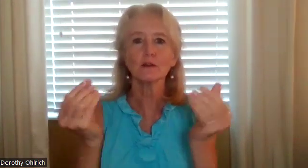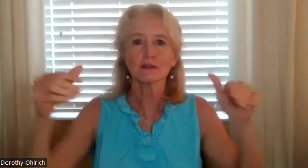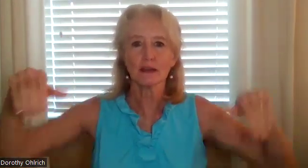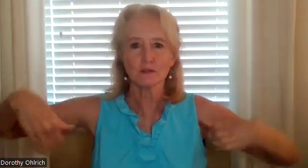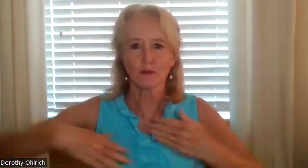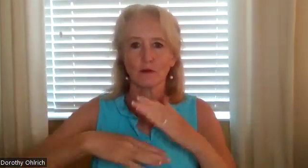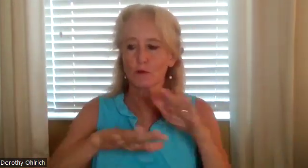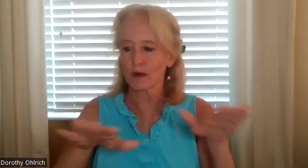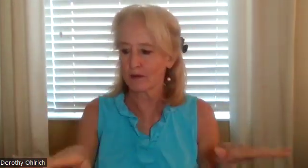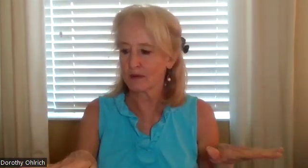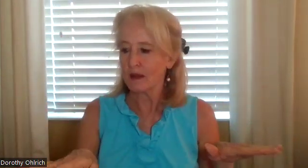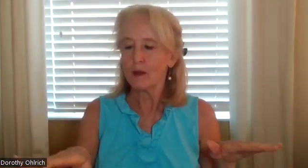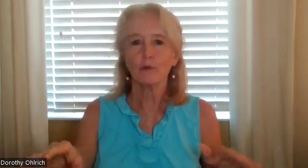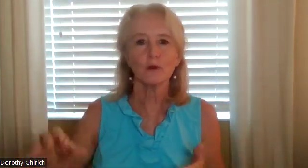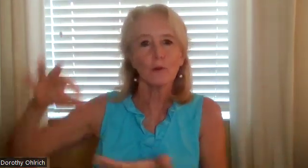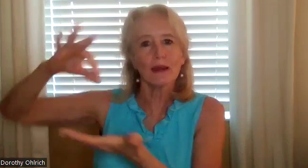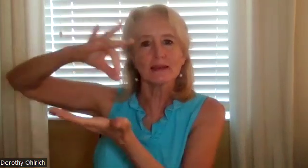Tigger, touch the ground. Pooh and